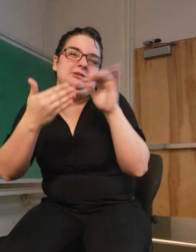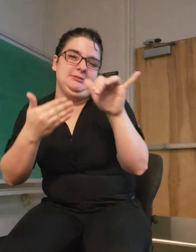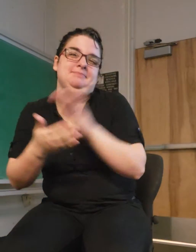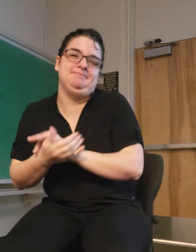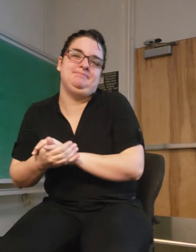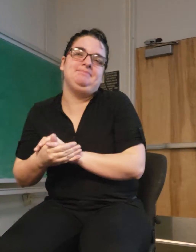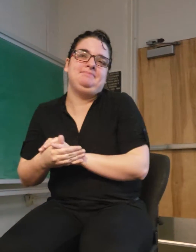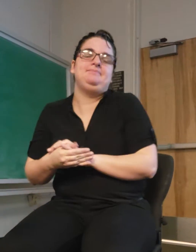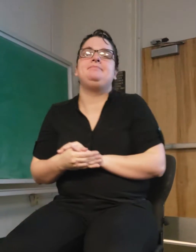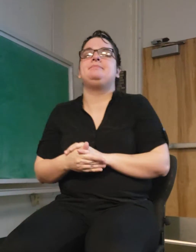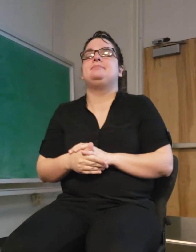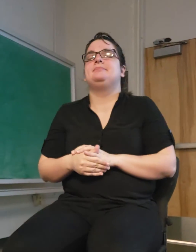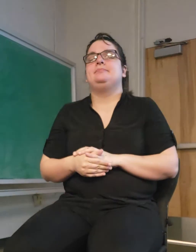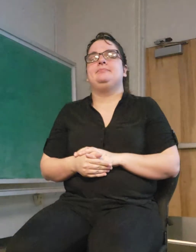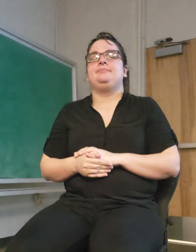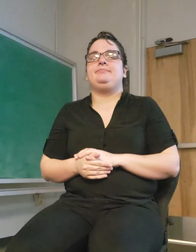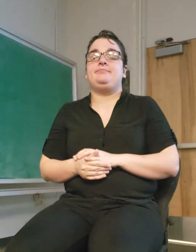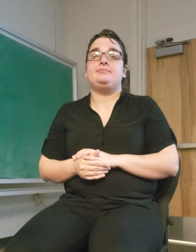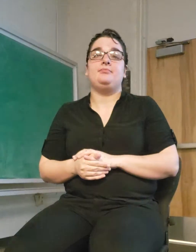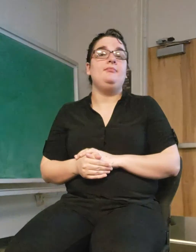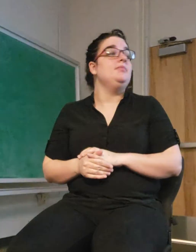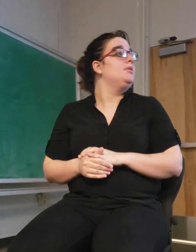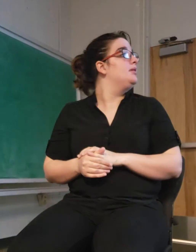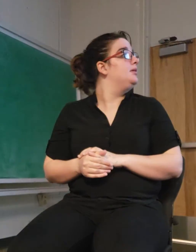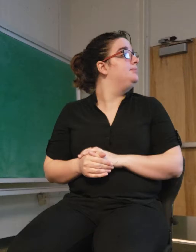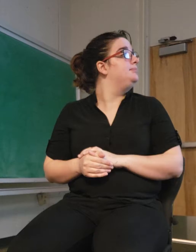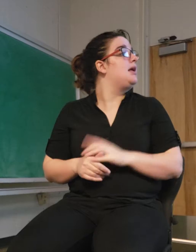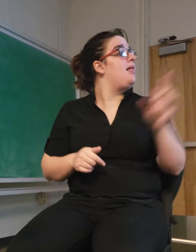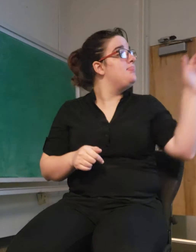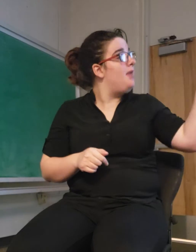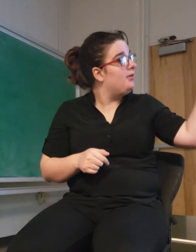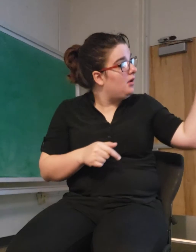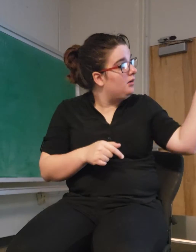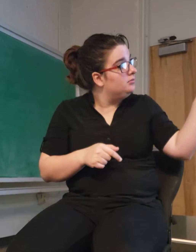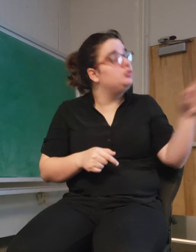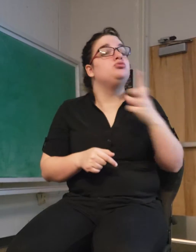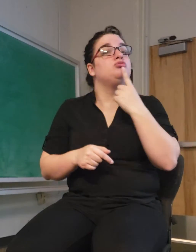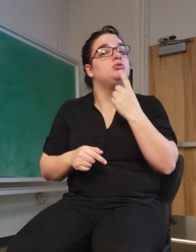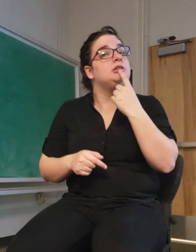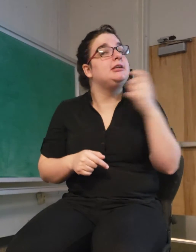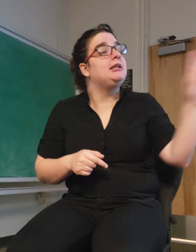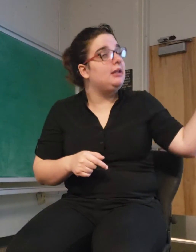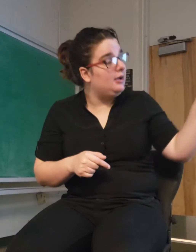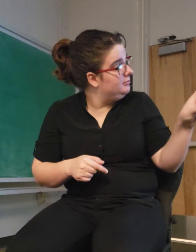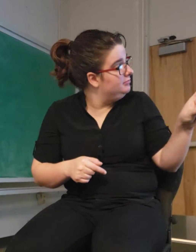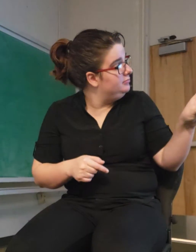This line here is a very, very bright line, easily picked